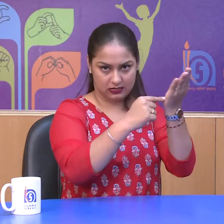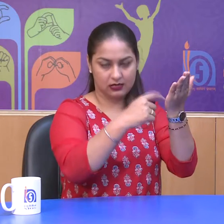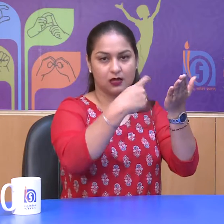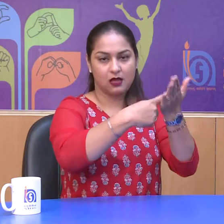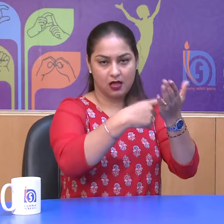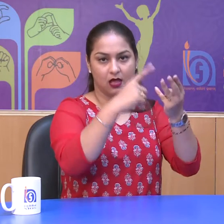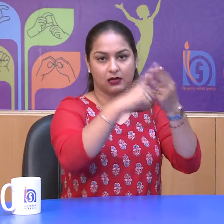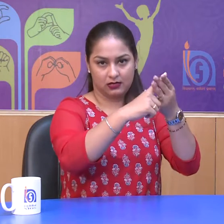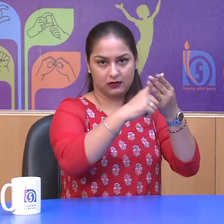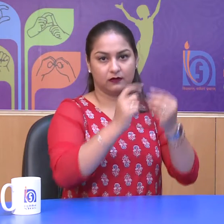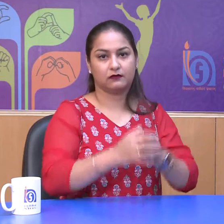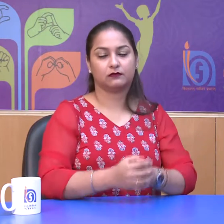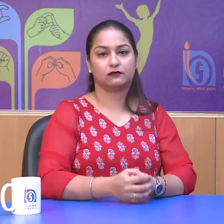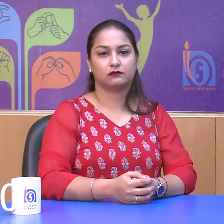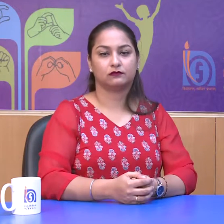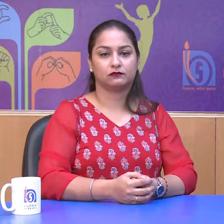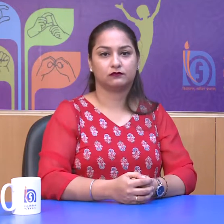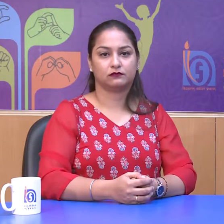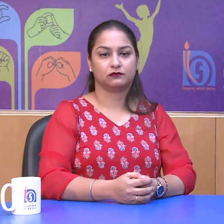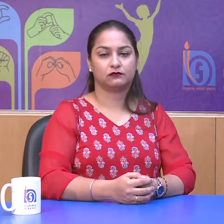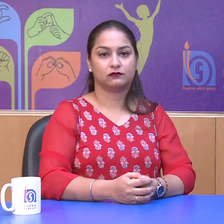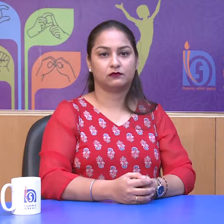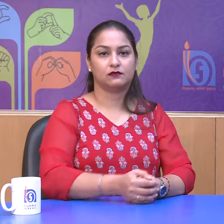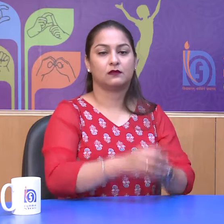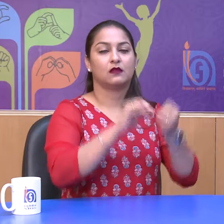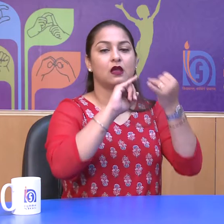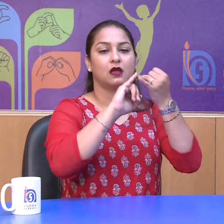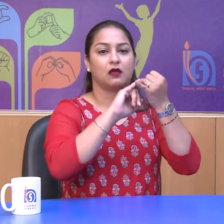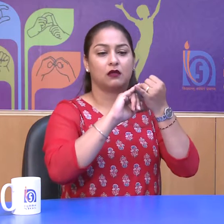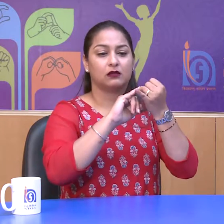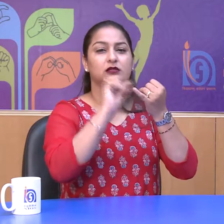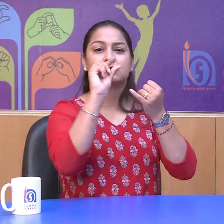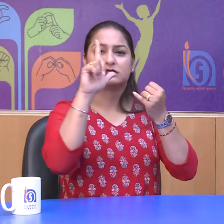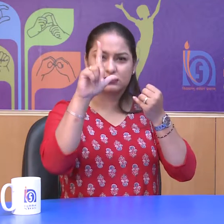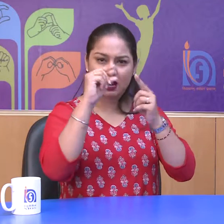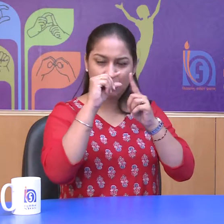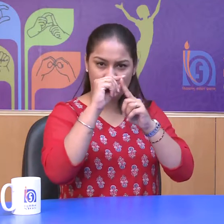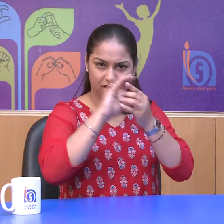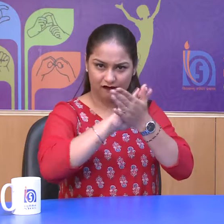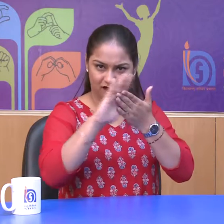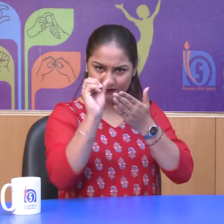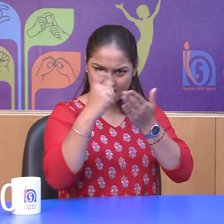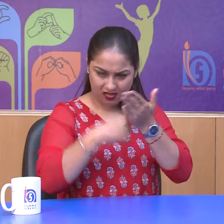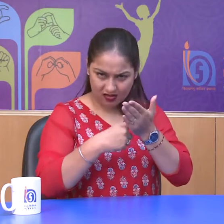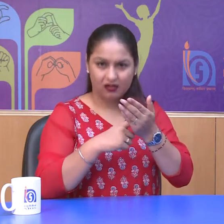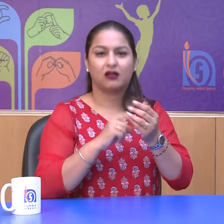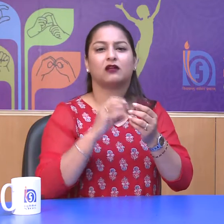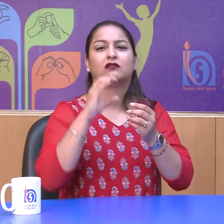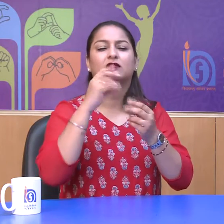saltpetre, sulfur and charcoal in different ratios for use in different